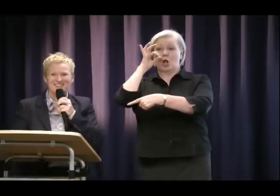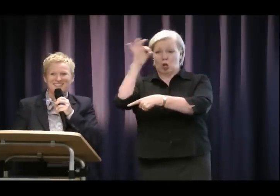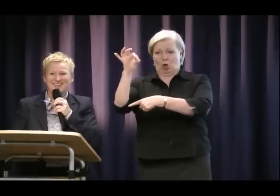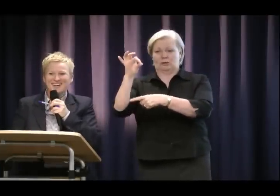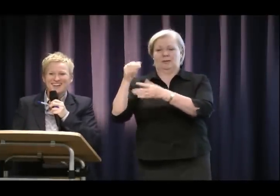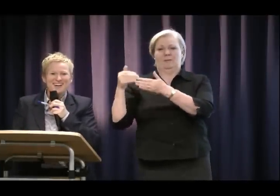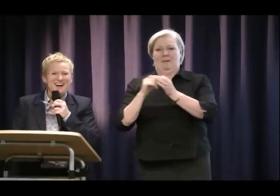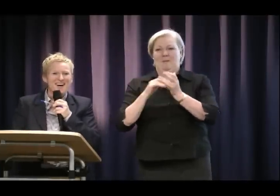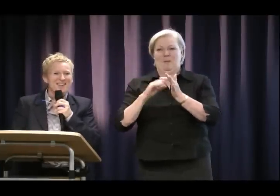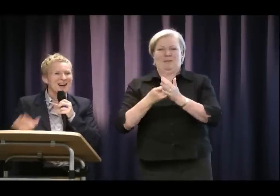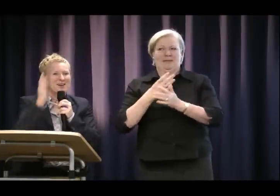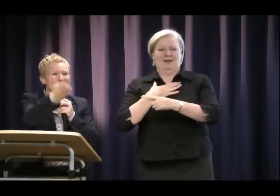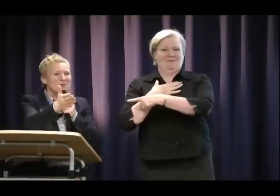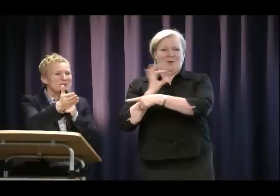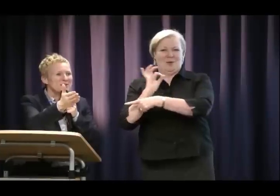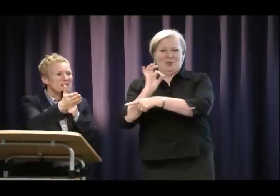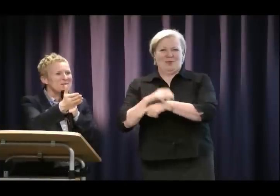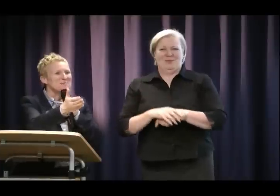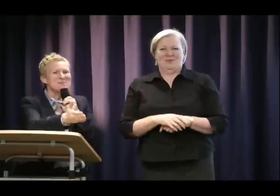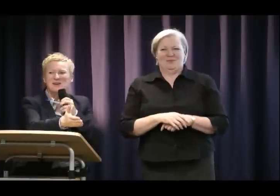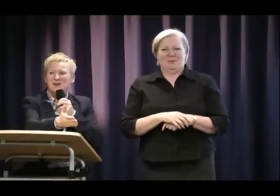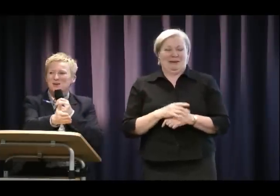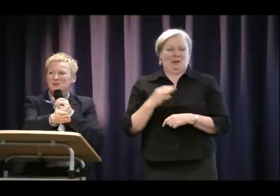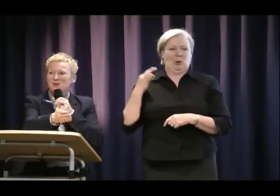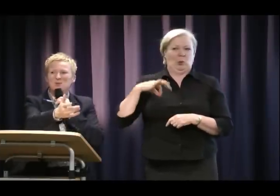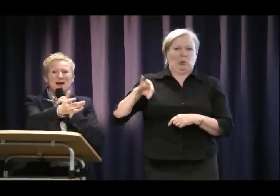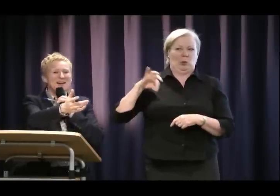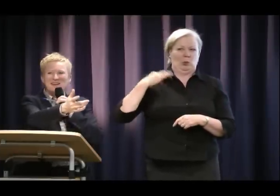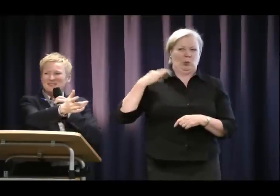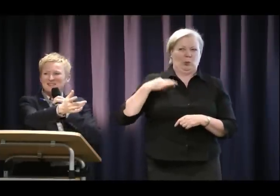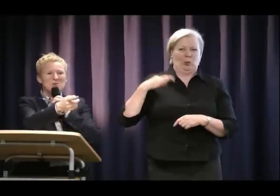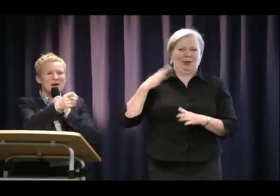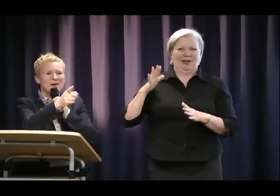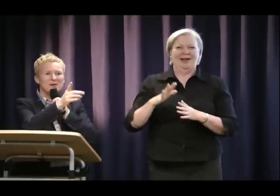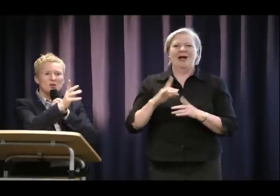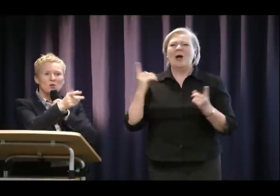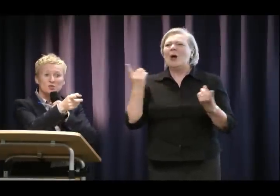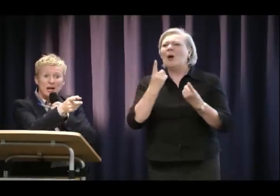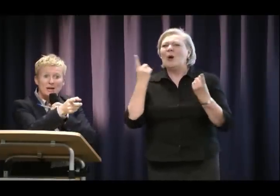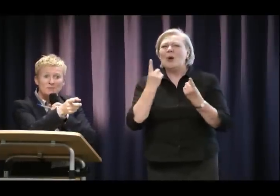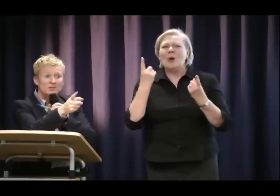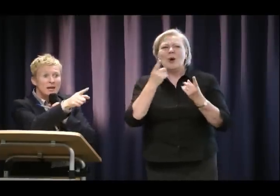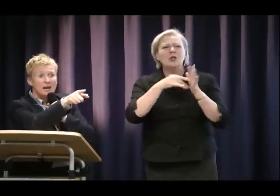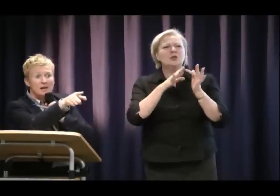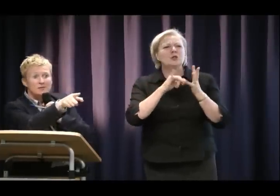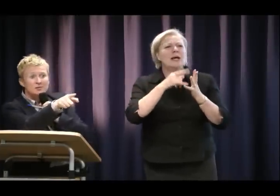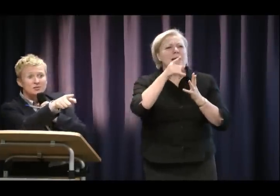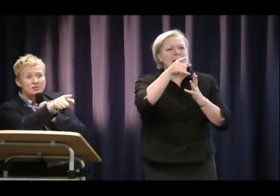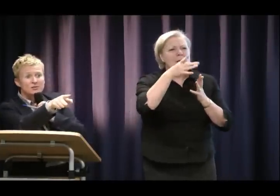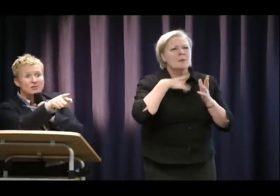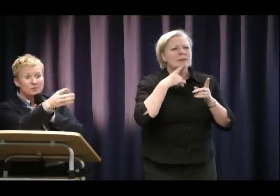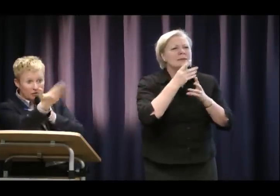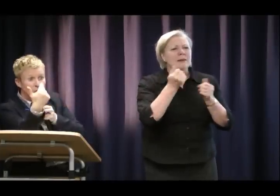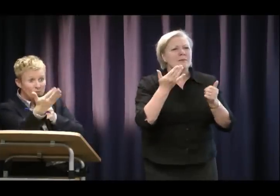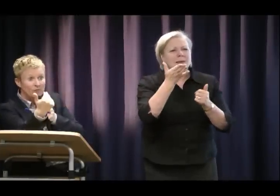Just. Okay, I think who had a James